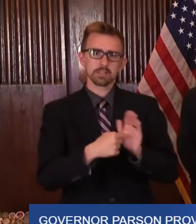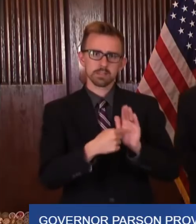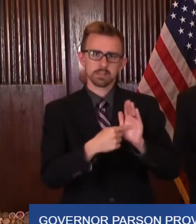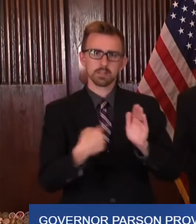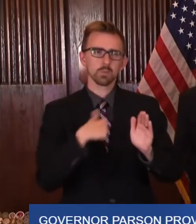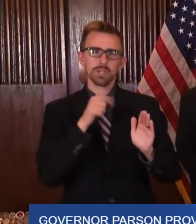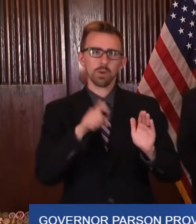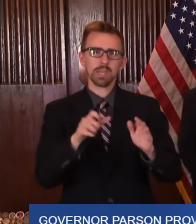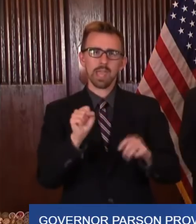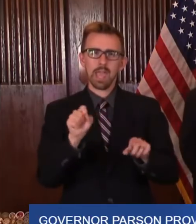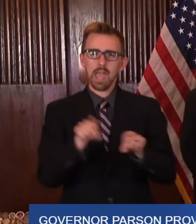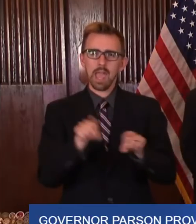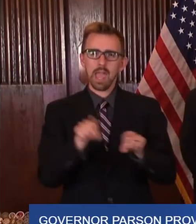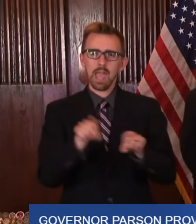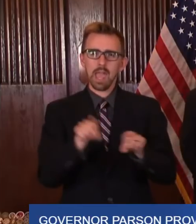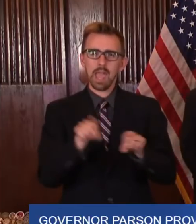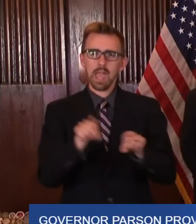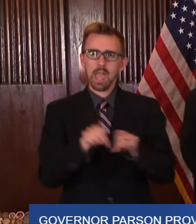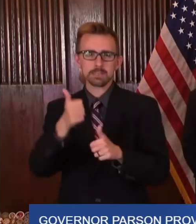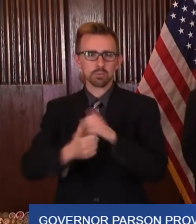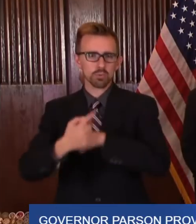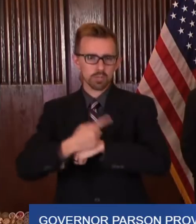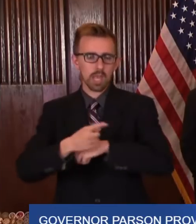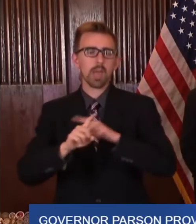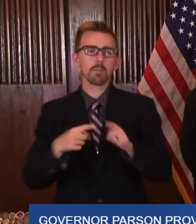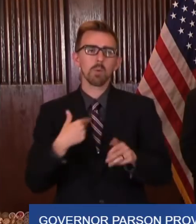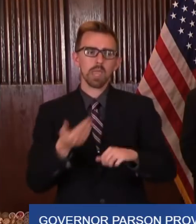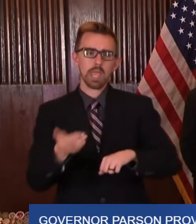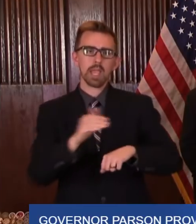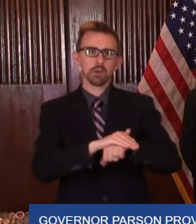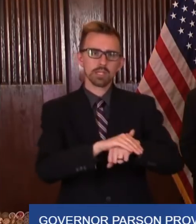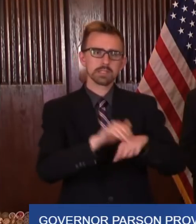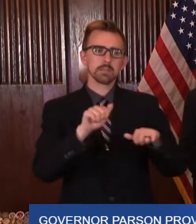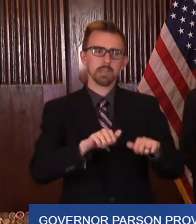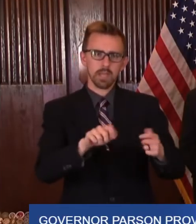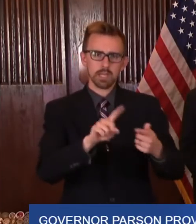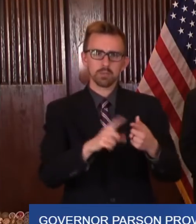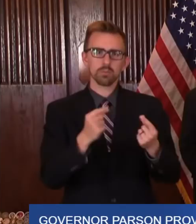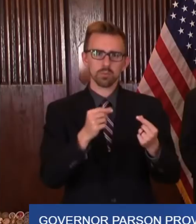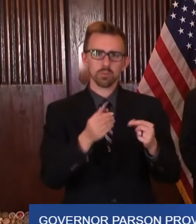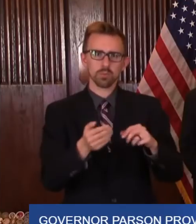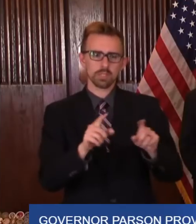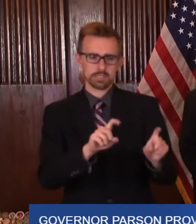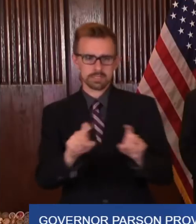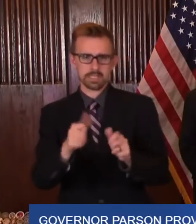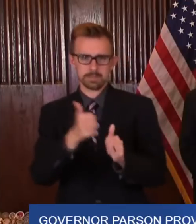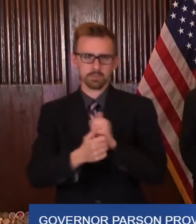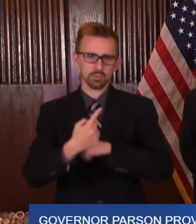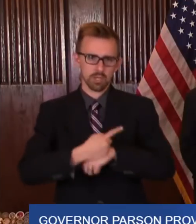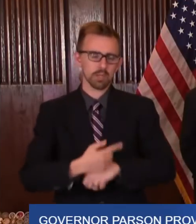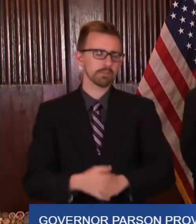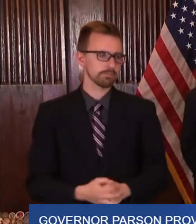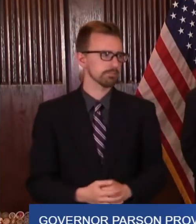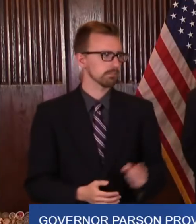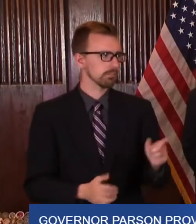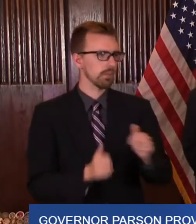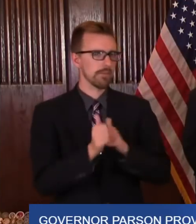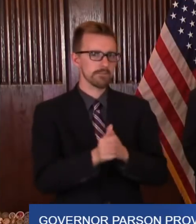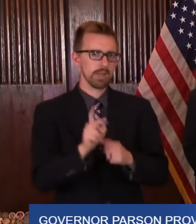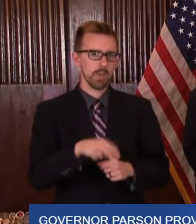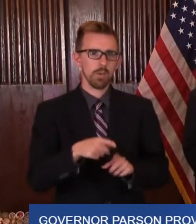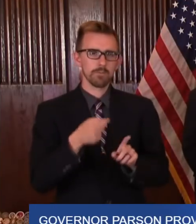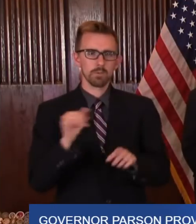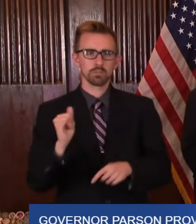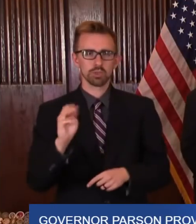do as many tests on a day-to-day basis, but we increase that capacity to do exactly what we're doing. But thanks for the question. A follow-up for